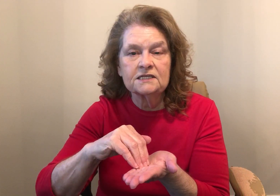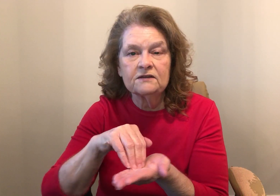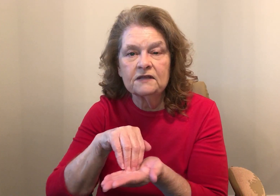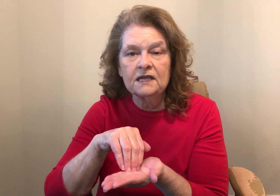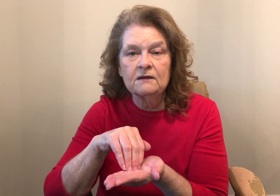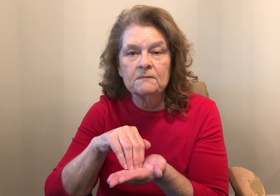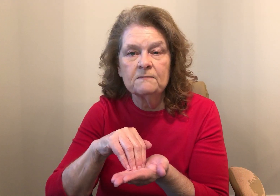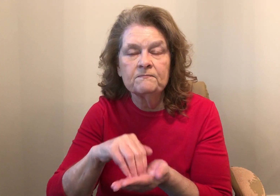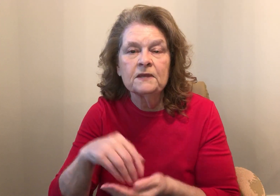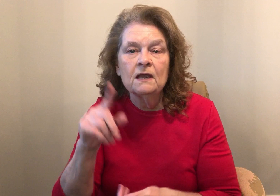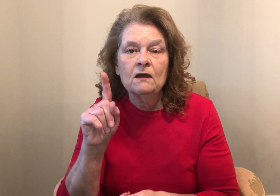of the M.